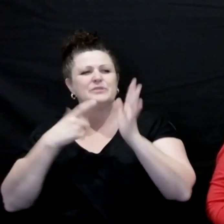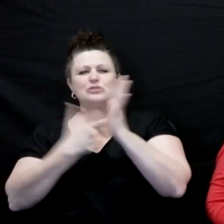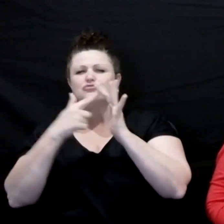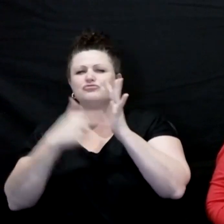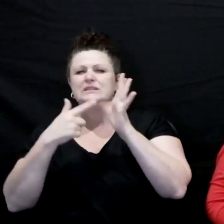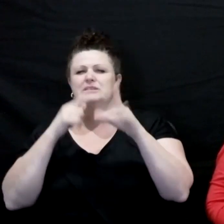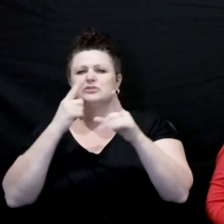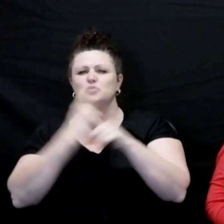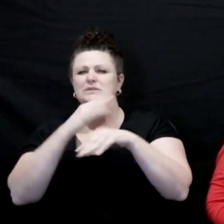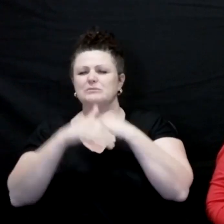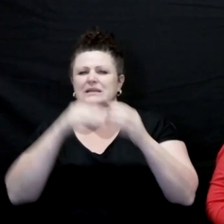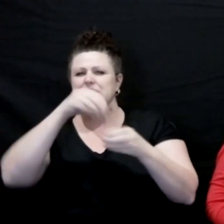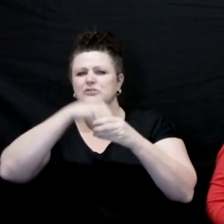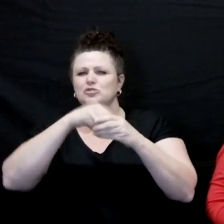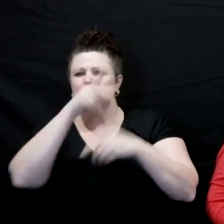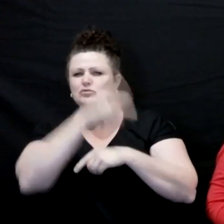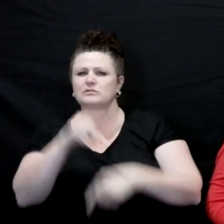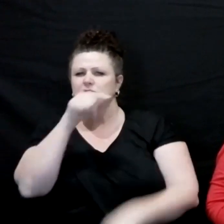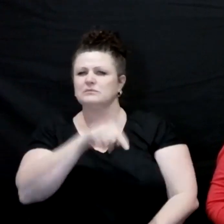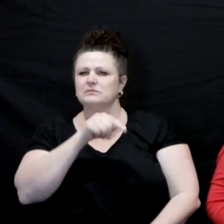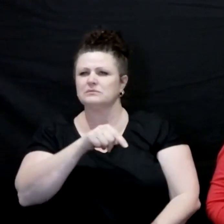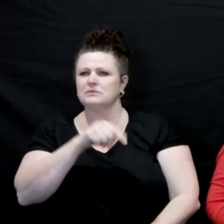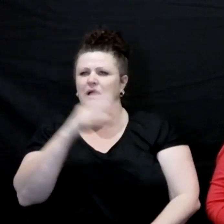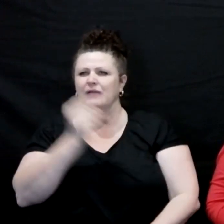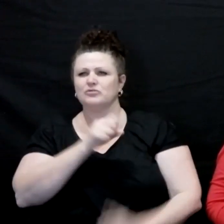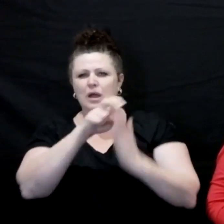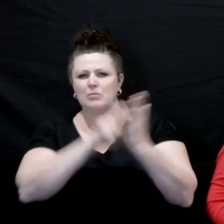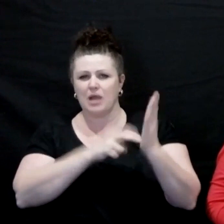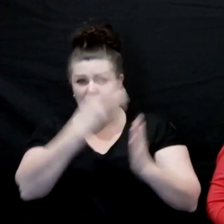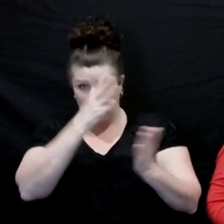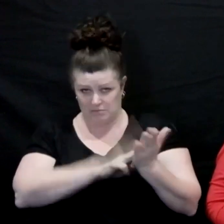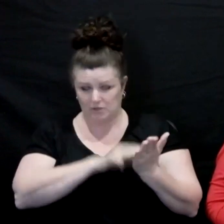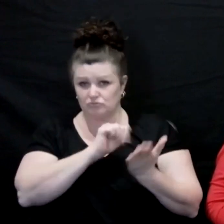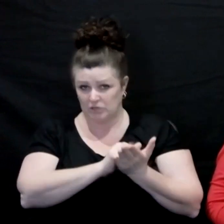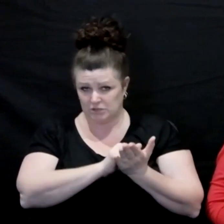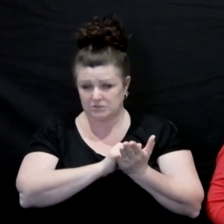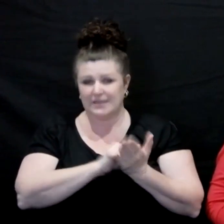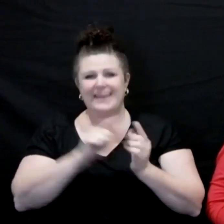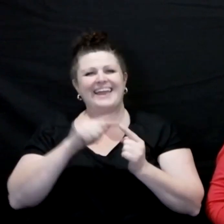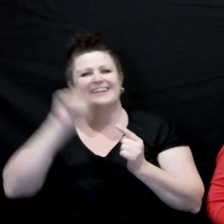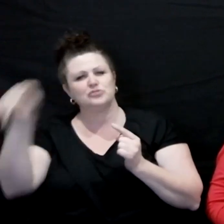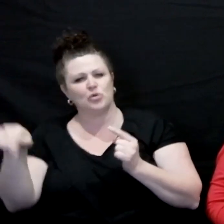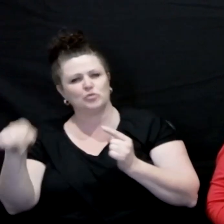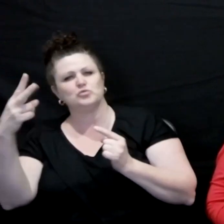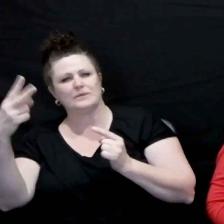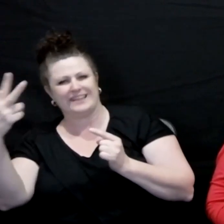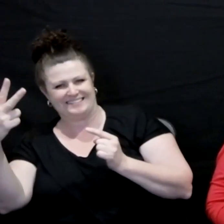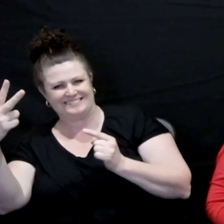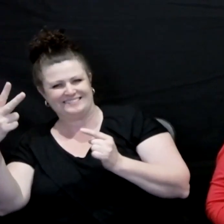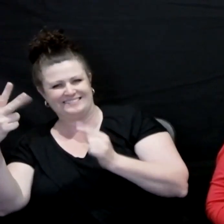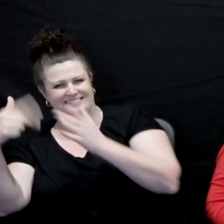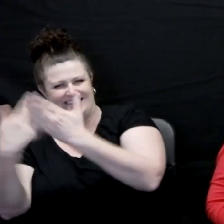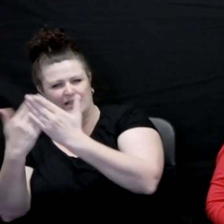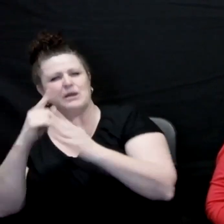internal review you had to apply for within 3 months, an external within 28 days. But then